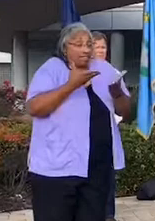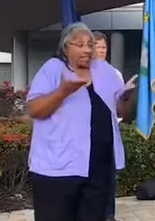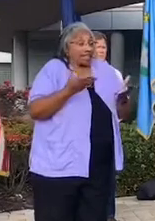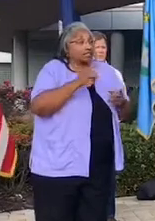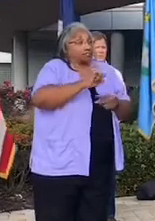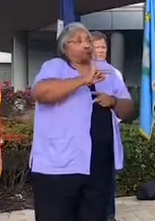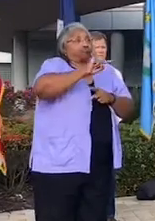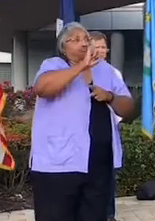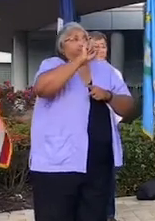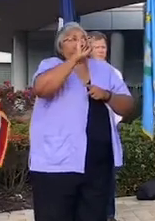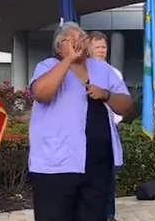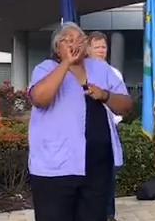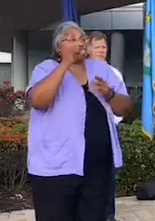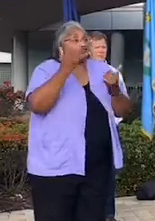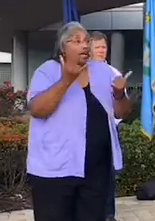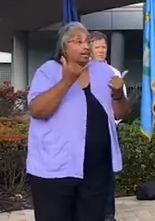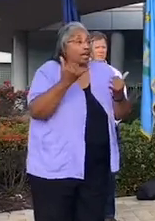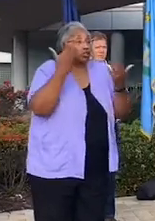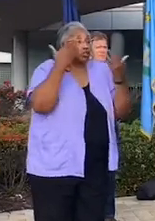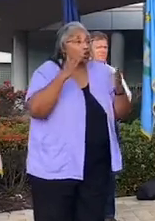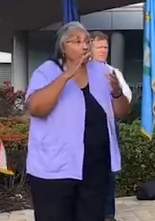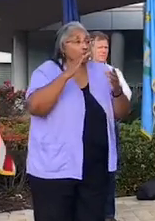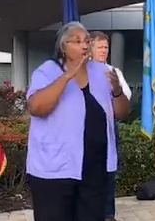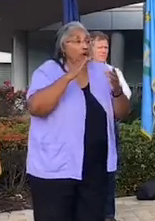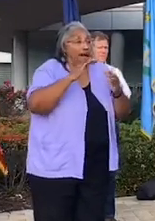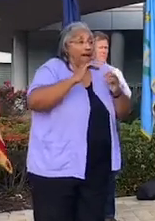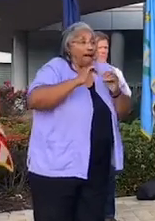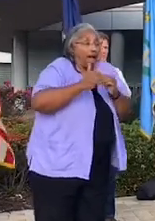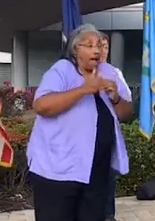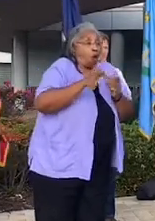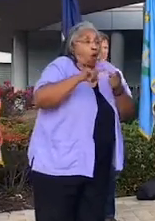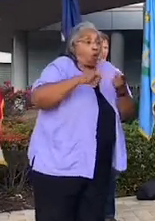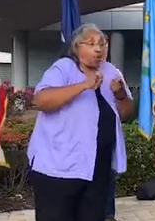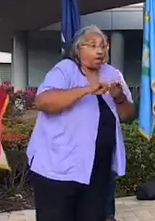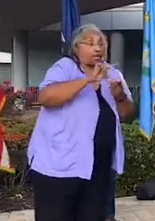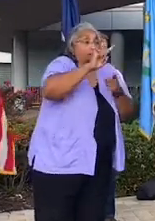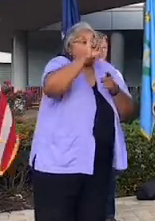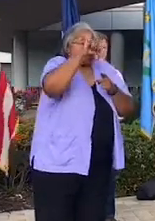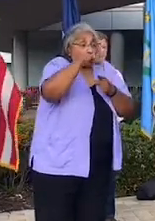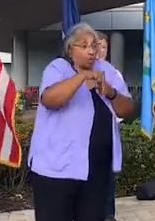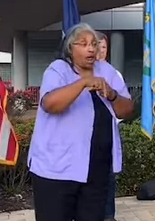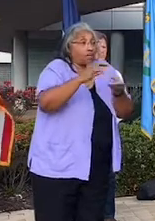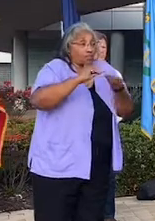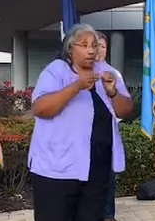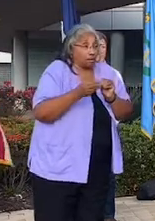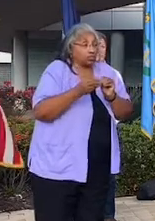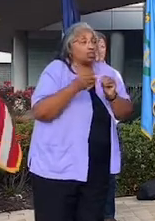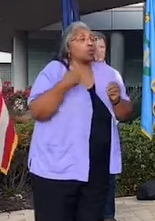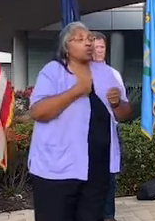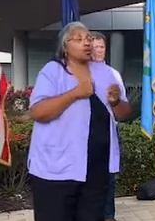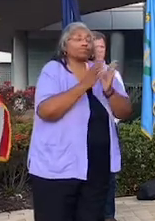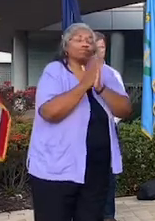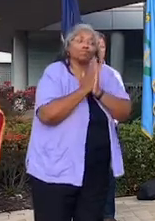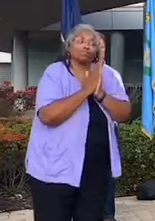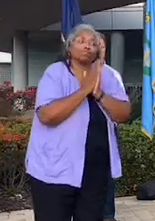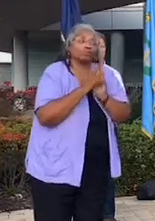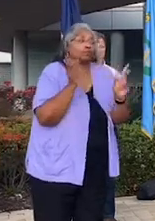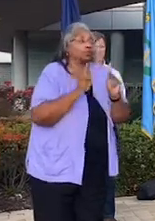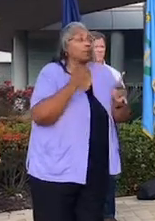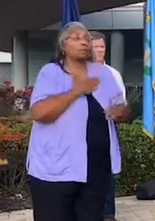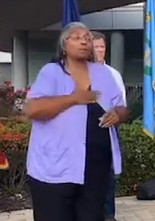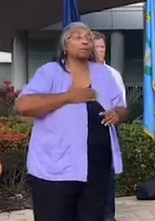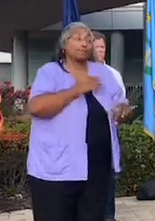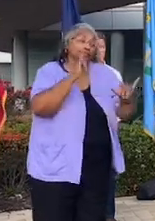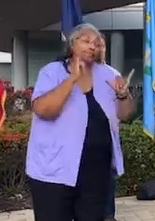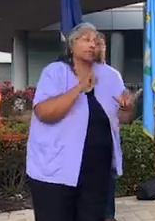we don't know where the curve is, which means that we're pleading to our public, to our residents, to stay at home.